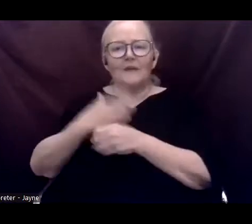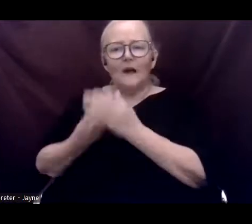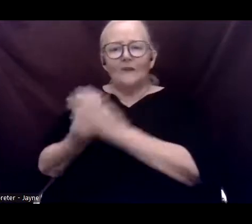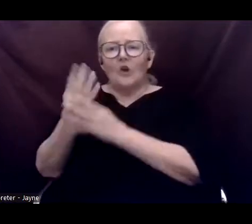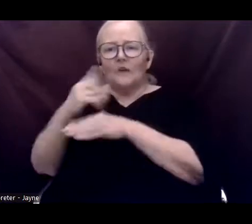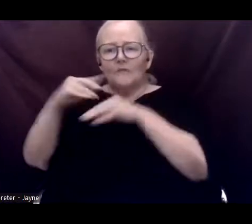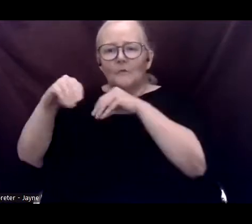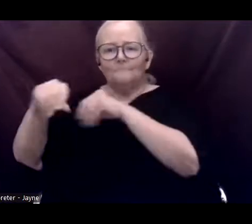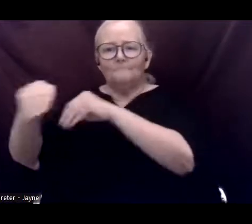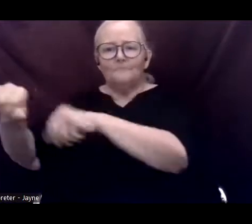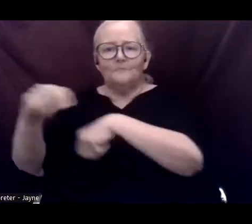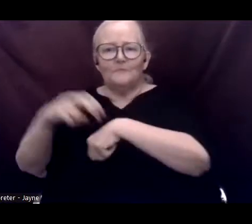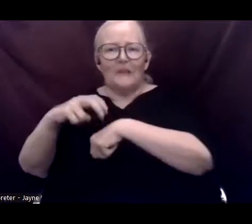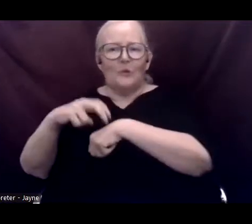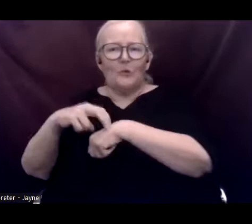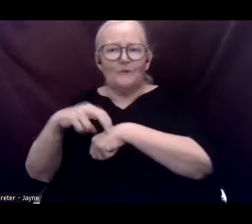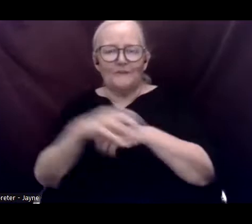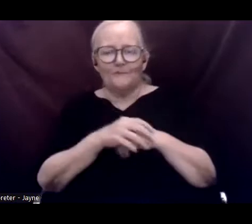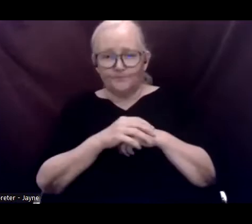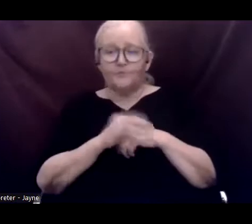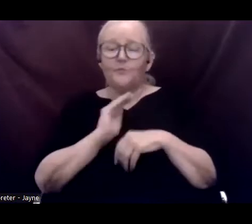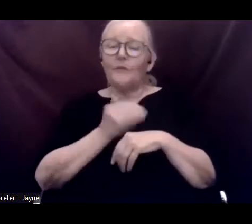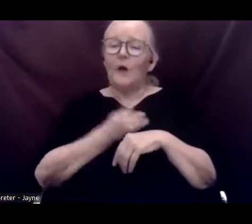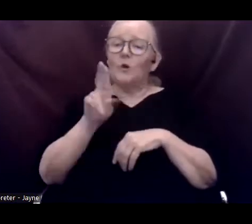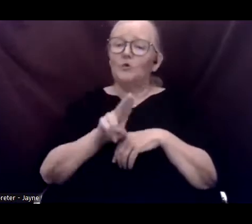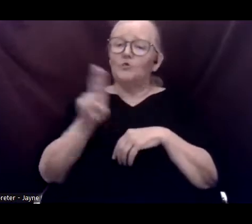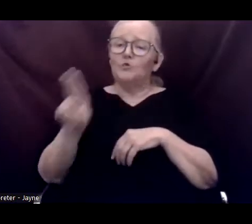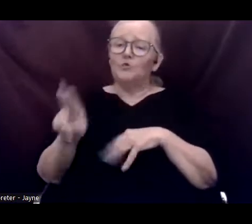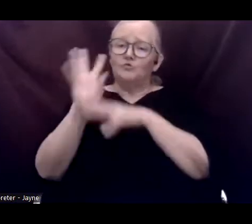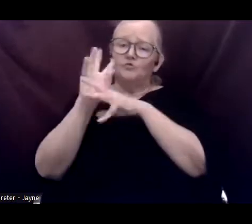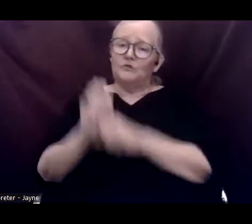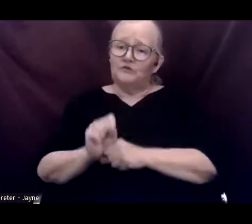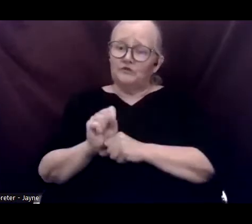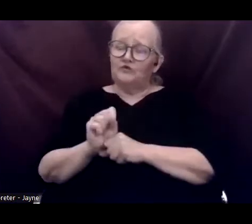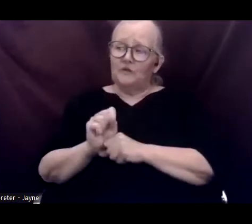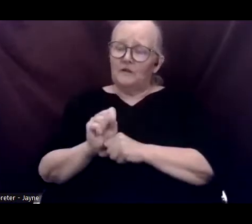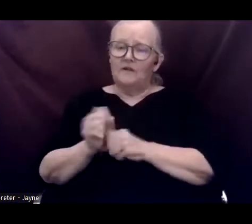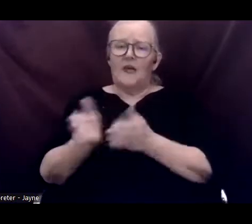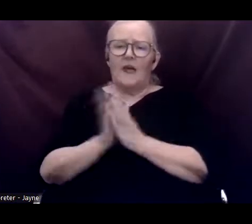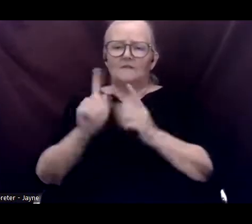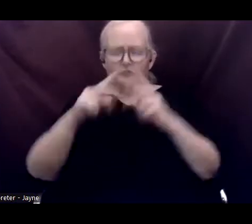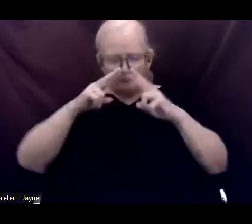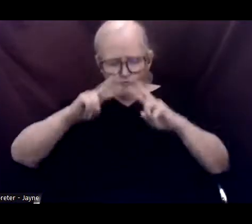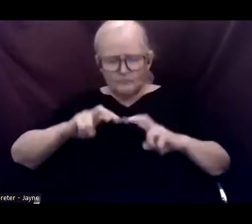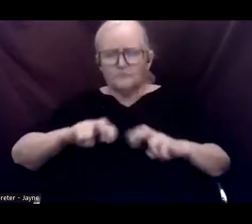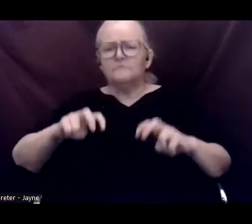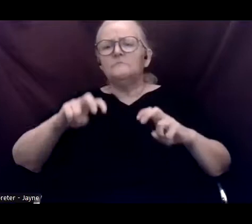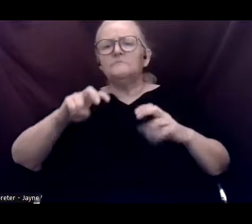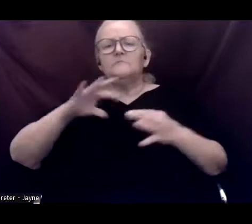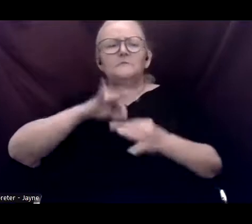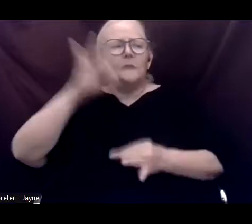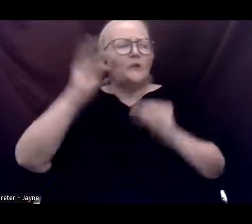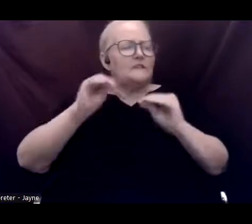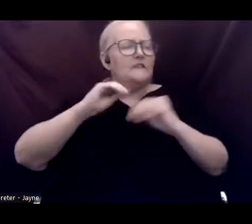Our Unitarian Universalist living tradition invites us to explore spiritual teachings of